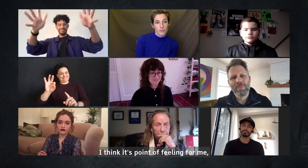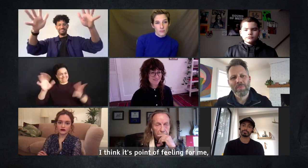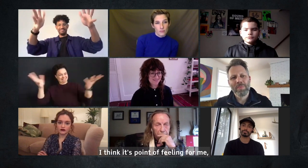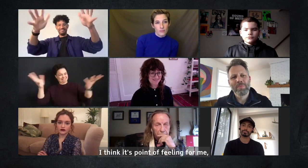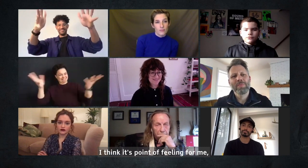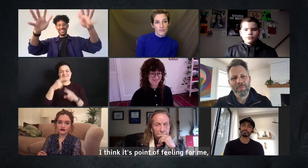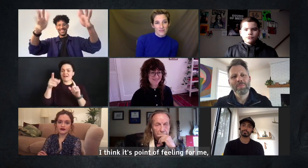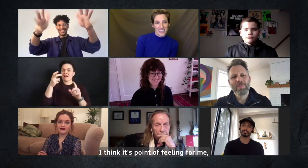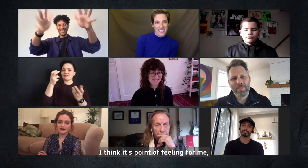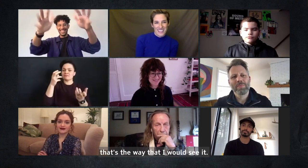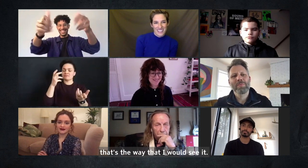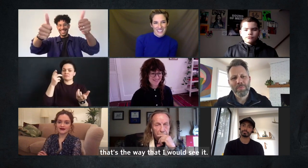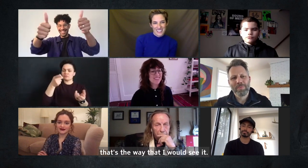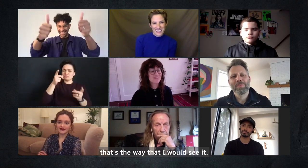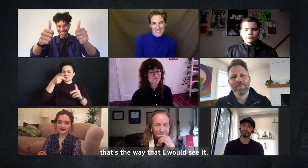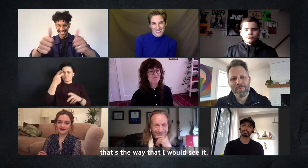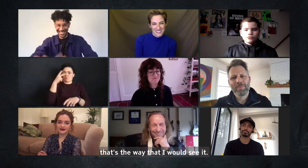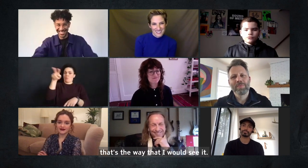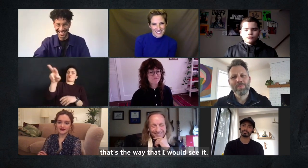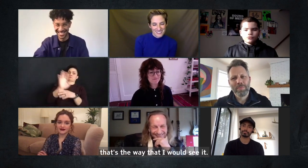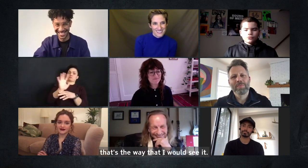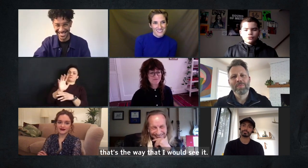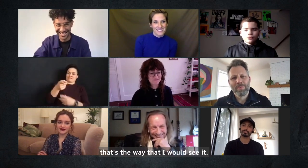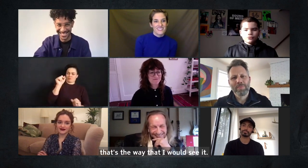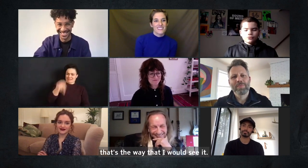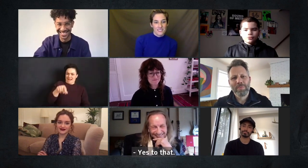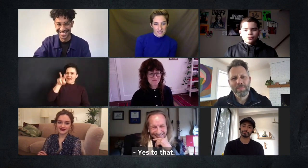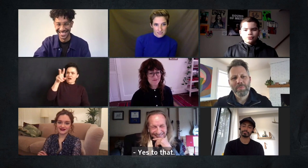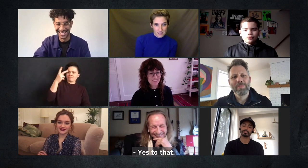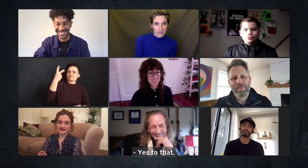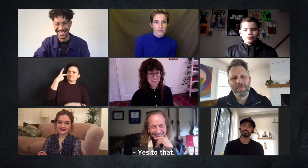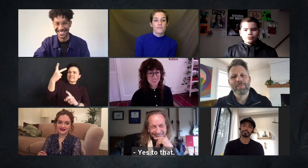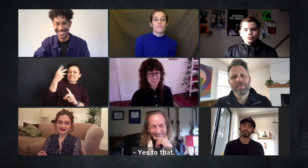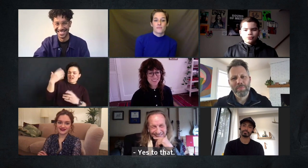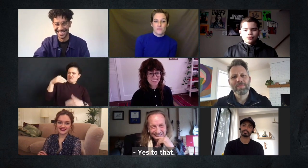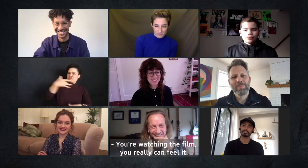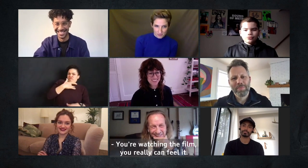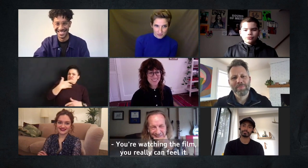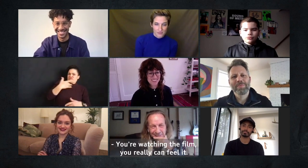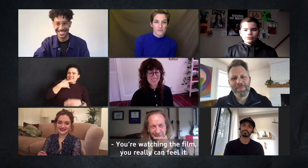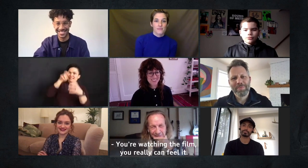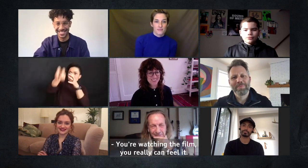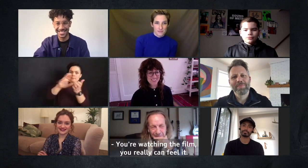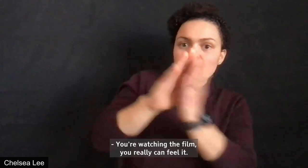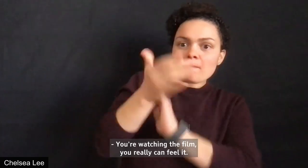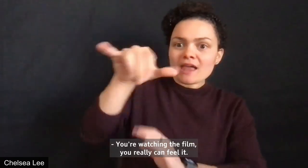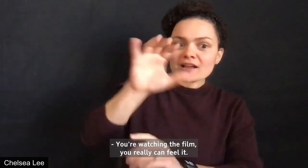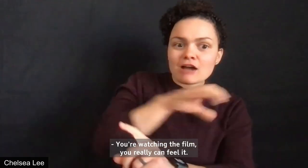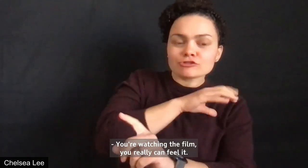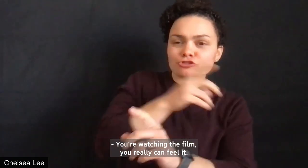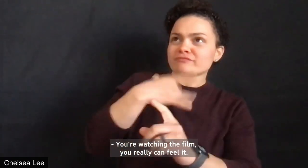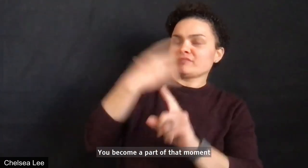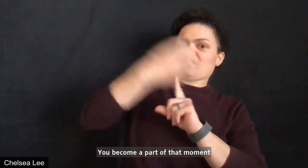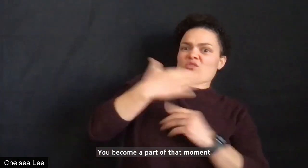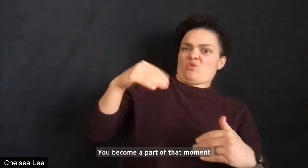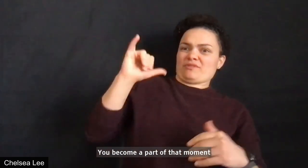feeling for me. That's the way that I would see it. Here's to that. If you're watching the film, you really can